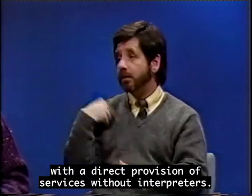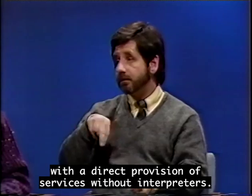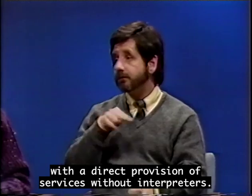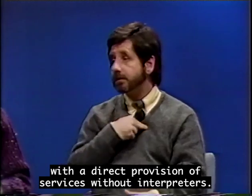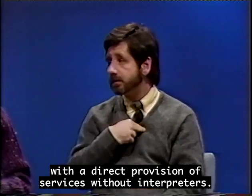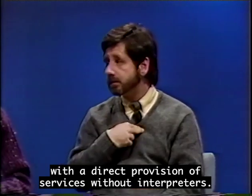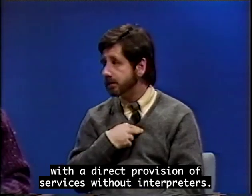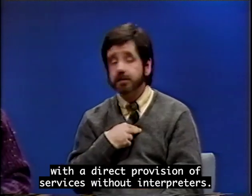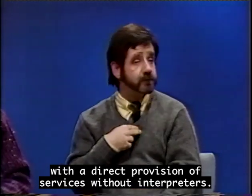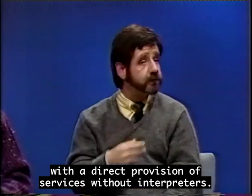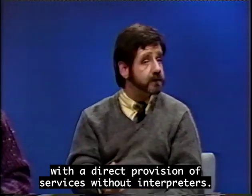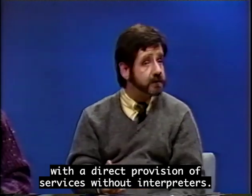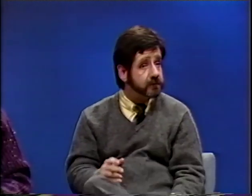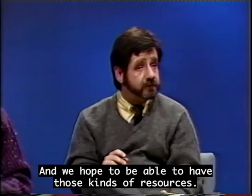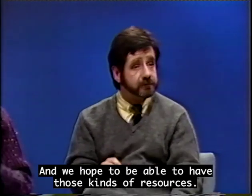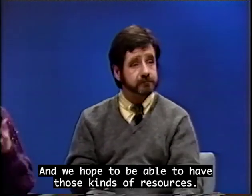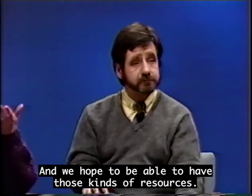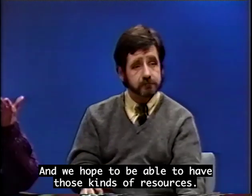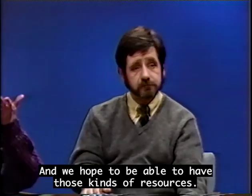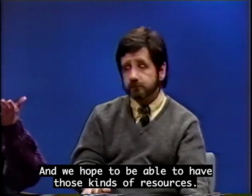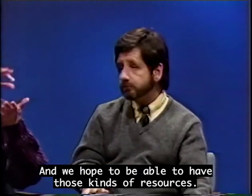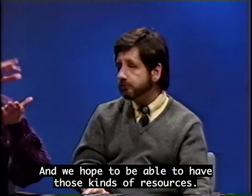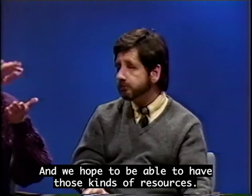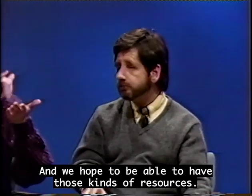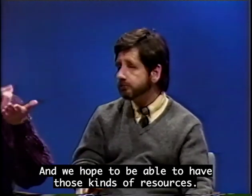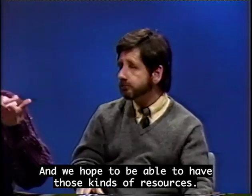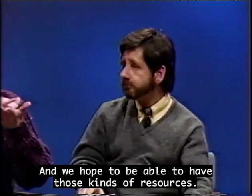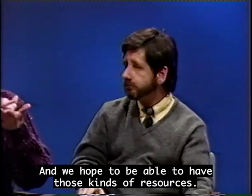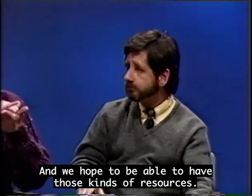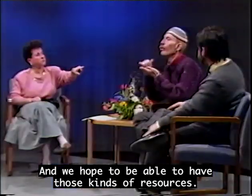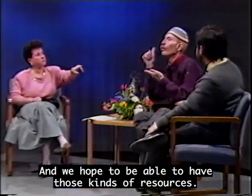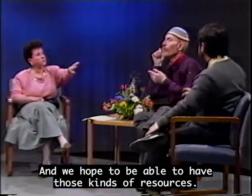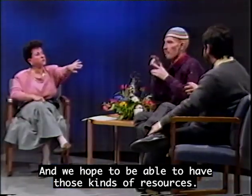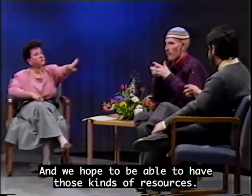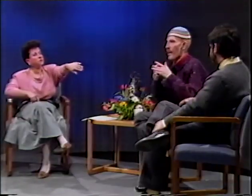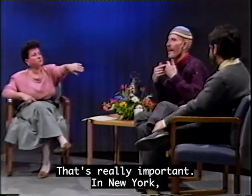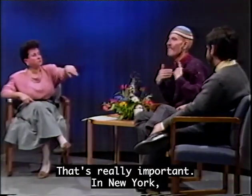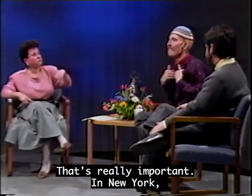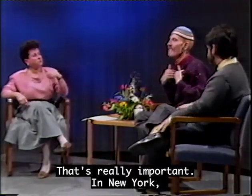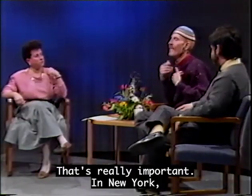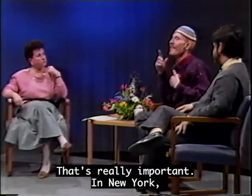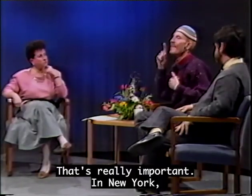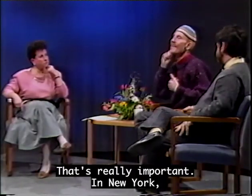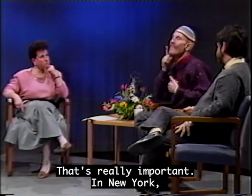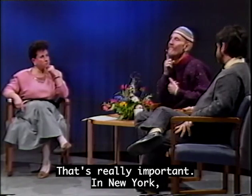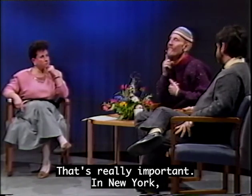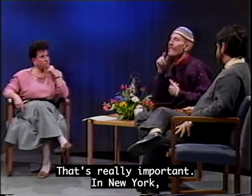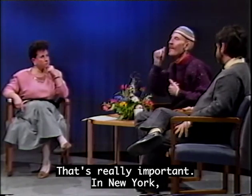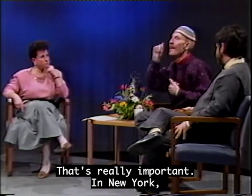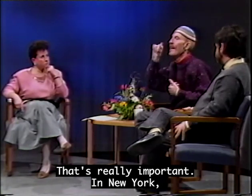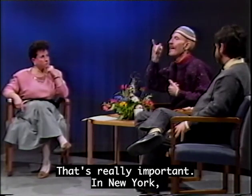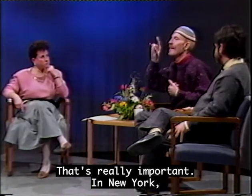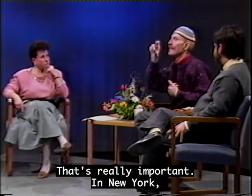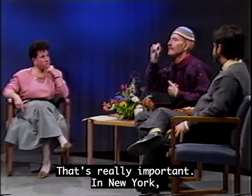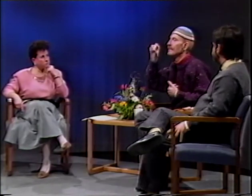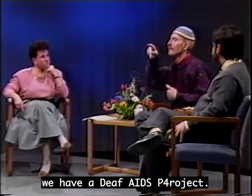without interpreters. And we hope to be able to have those kinds of resources. That's really important. In New York, we